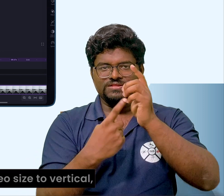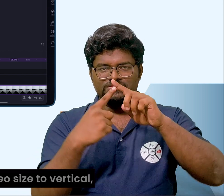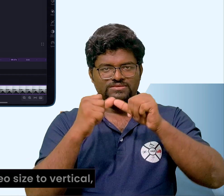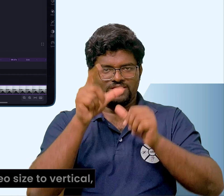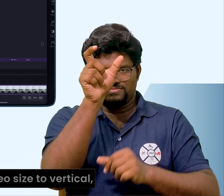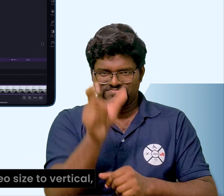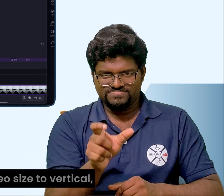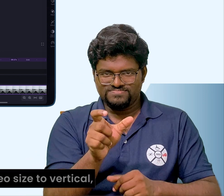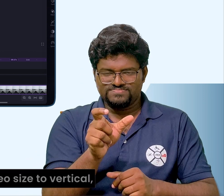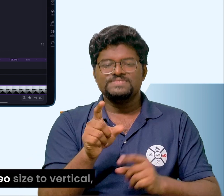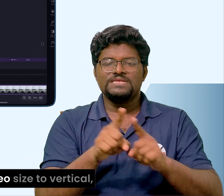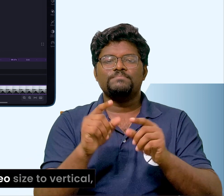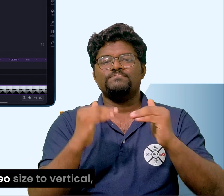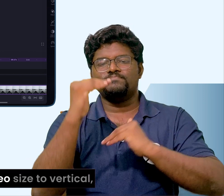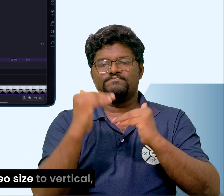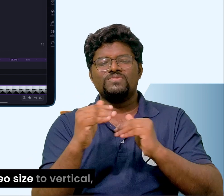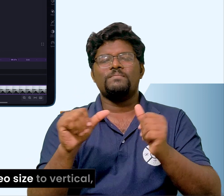Adjust the video size to vertical.